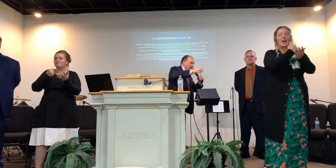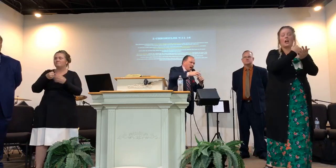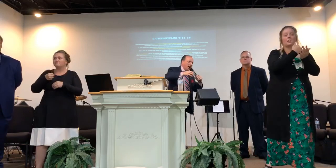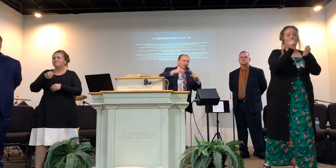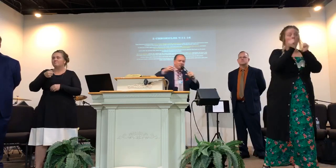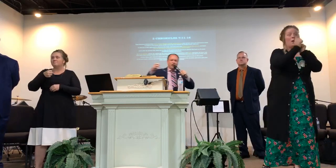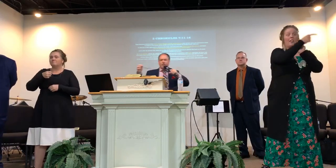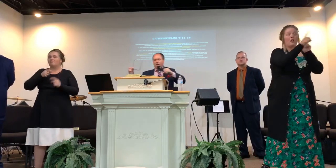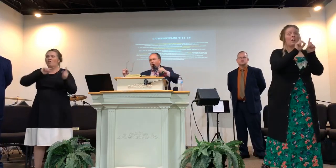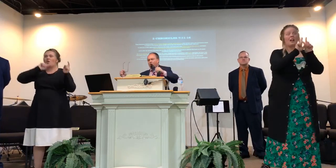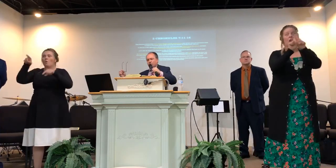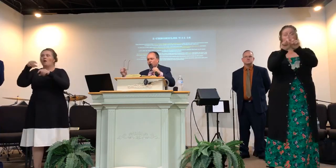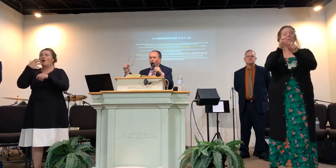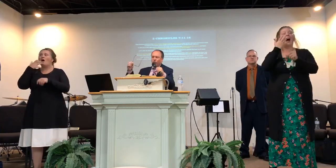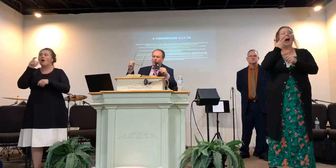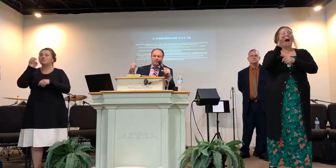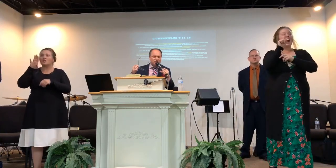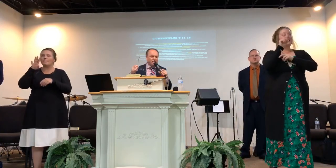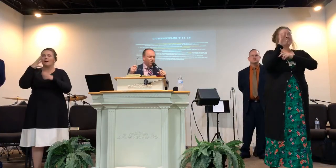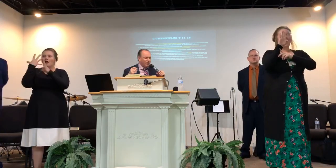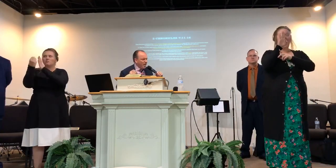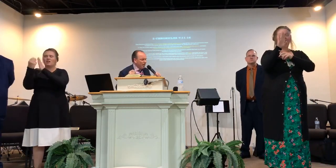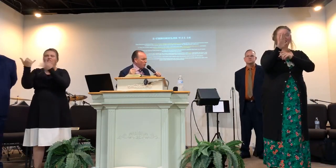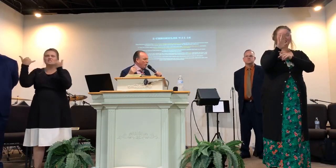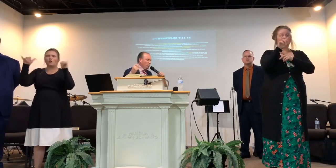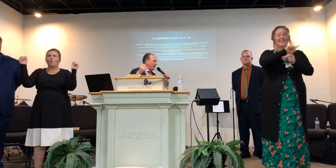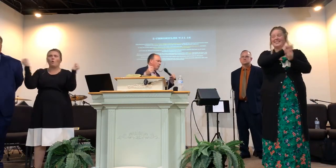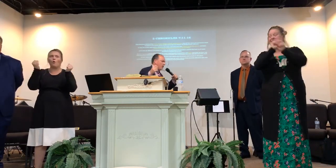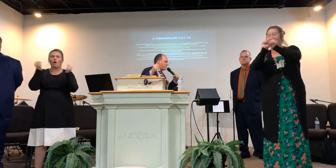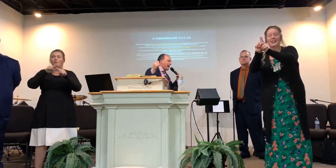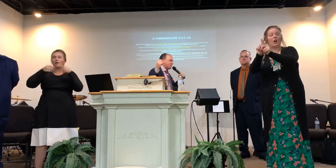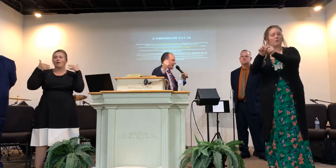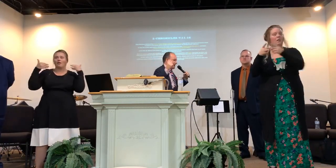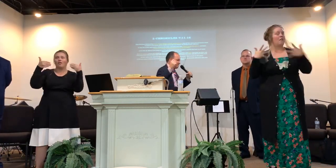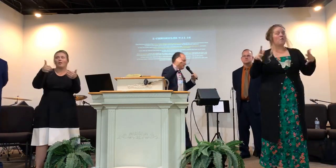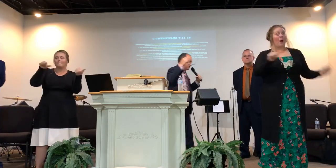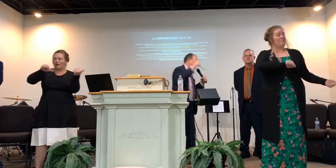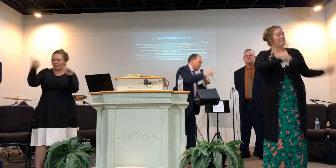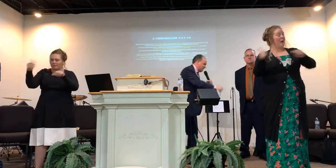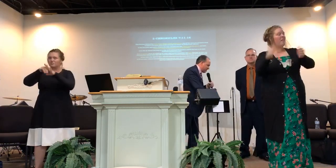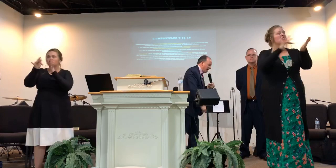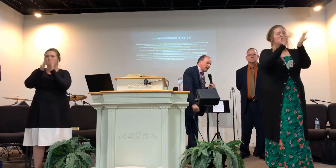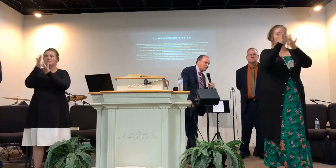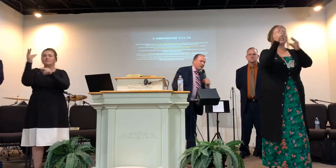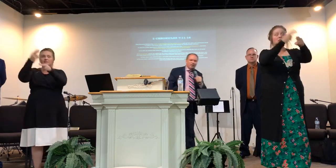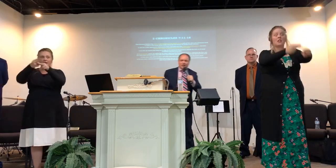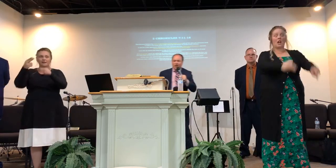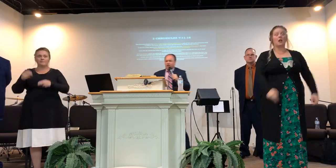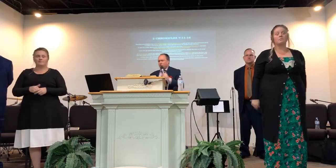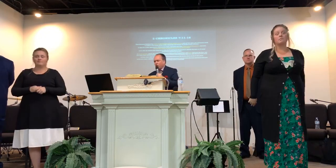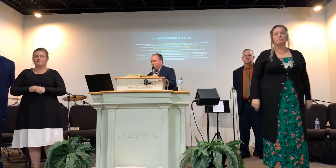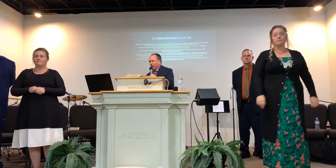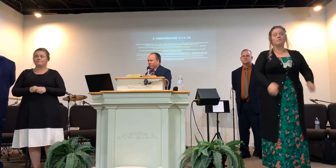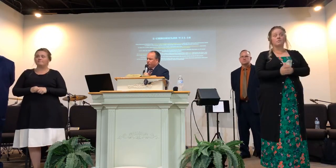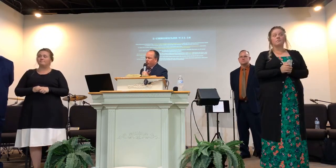outside in a hot tub and it was cold out still. But we went ahead and we baptized him in Jesus' name.